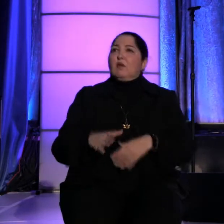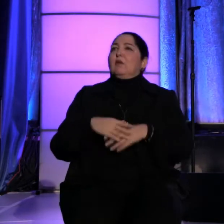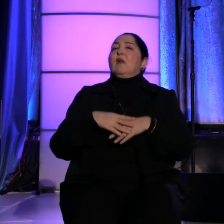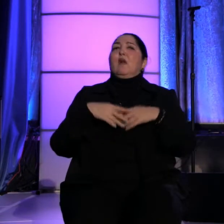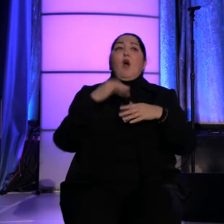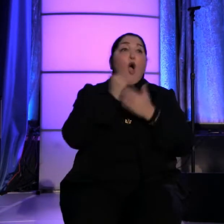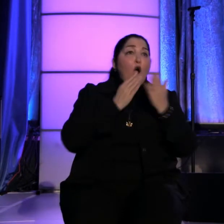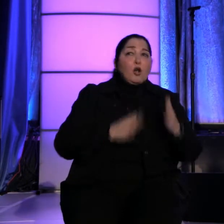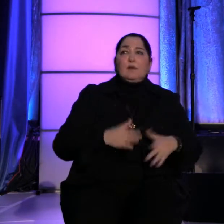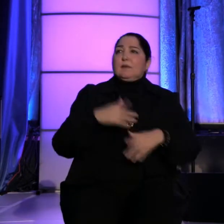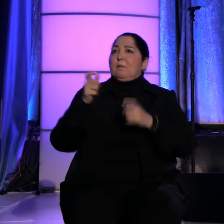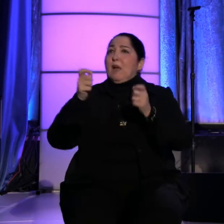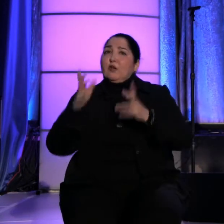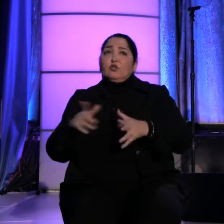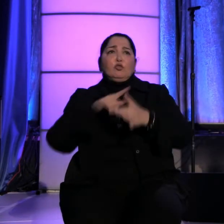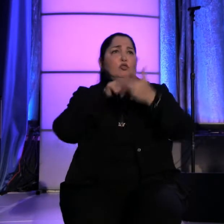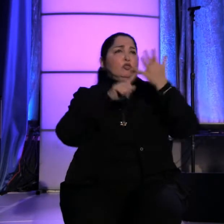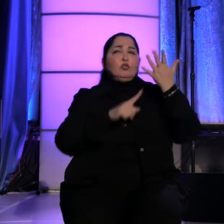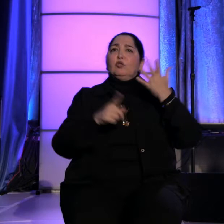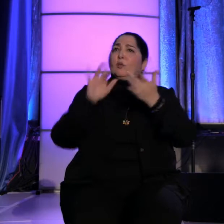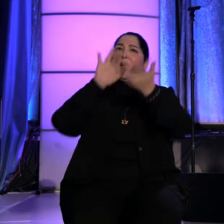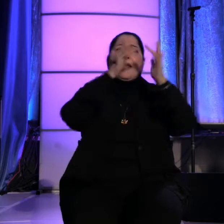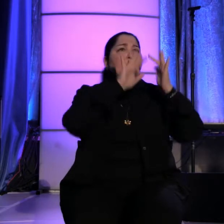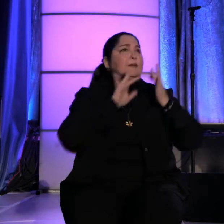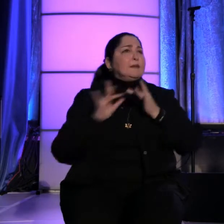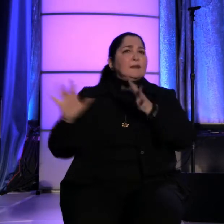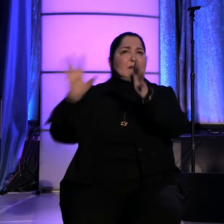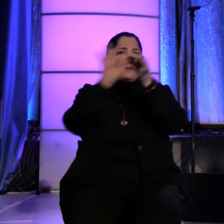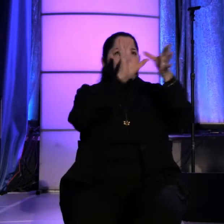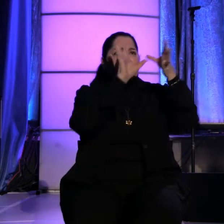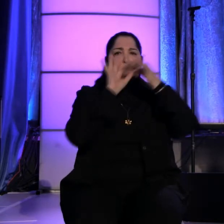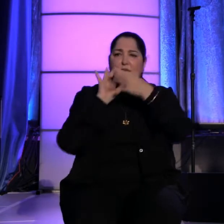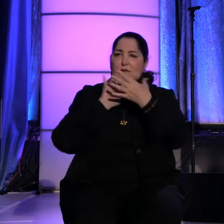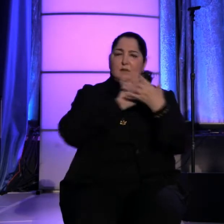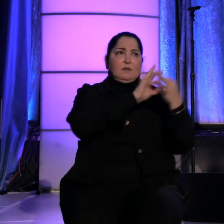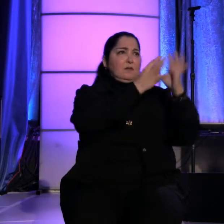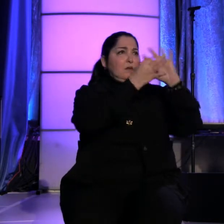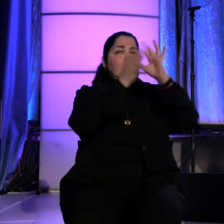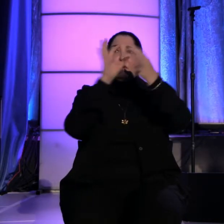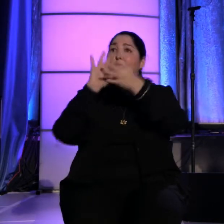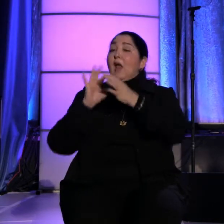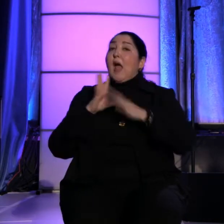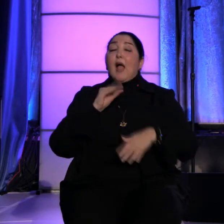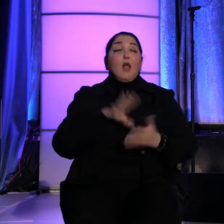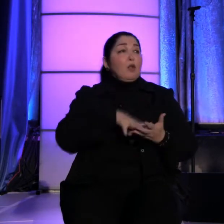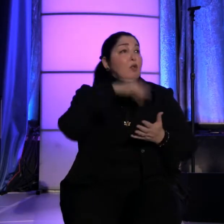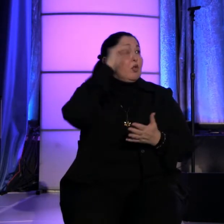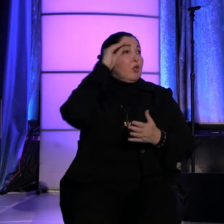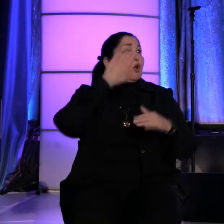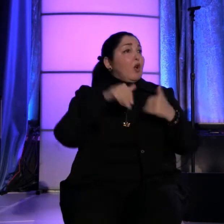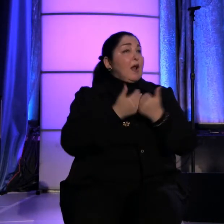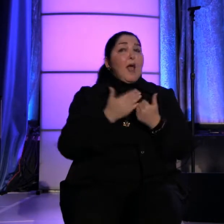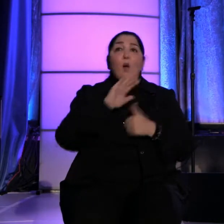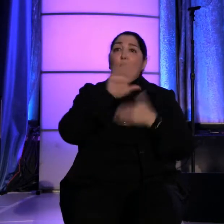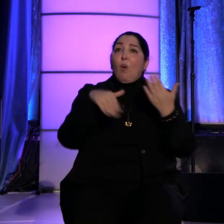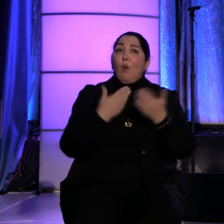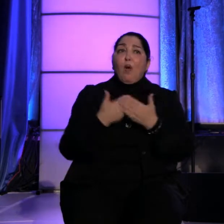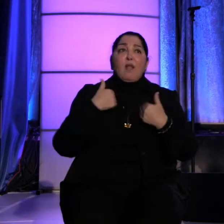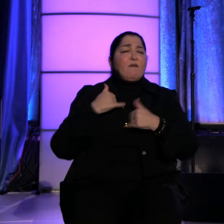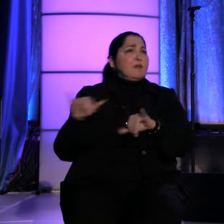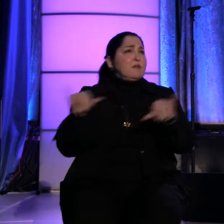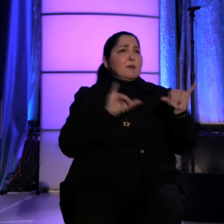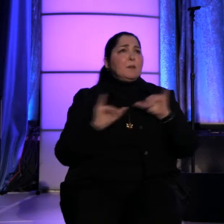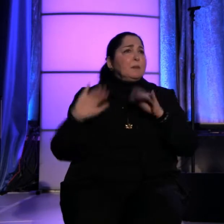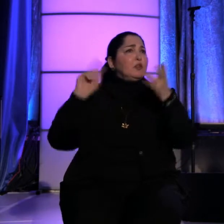connect with each other and learn about how others address the same issues that we encounter. I've seen firsthand